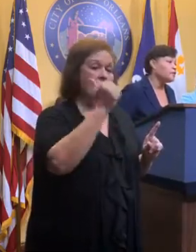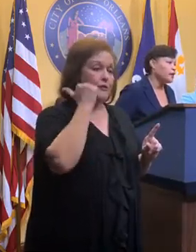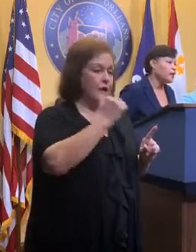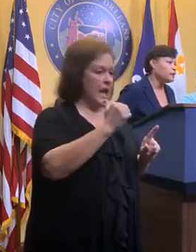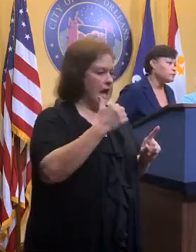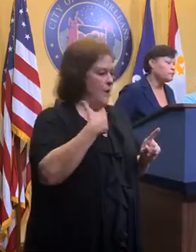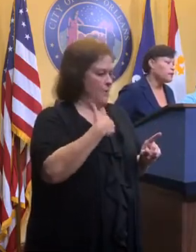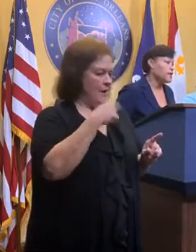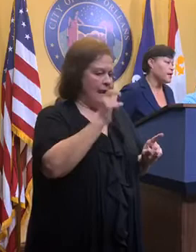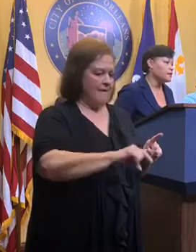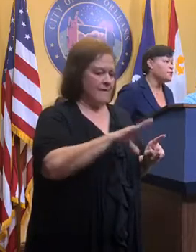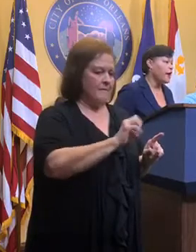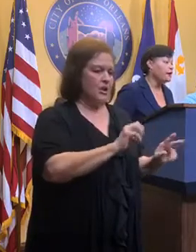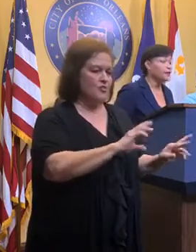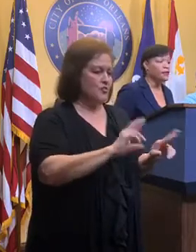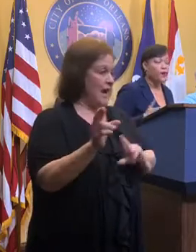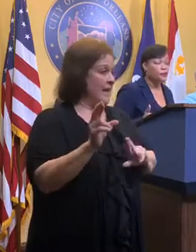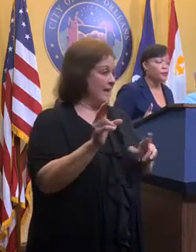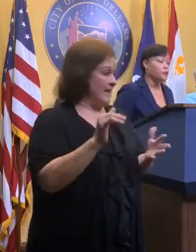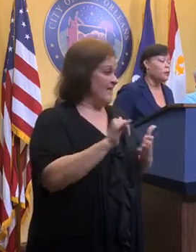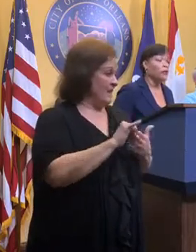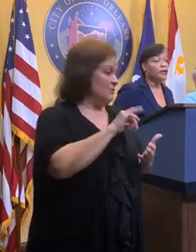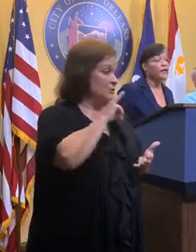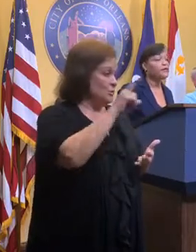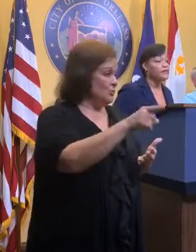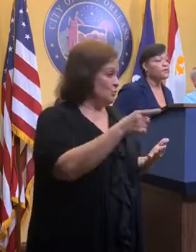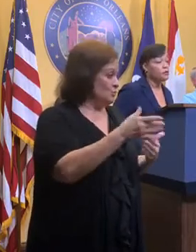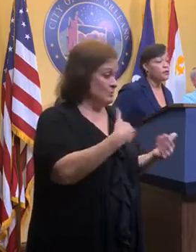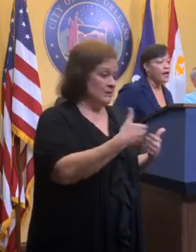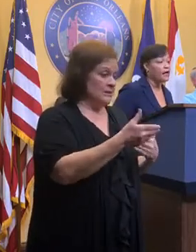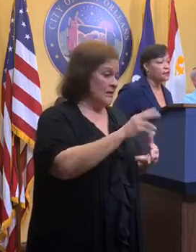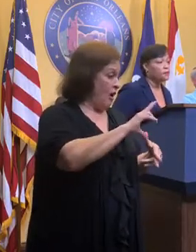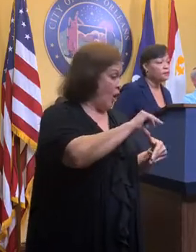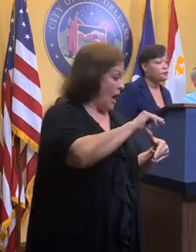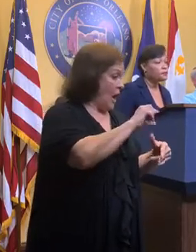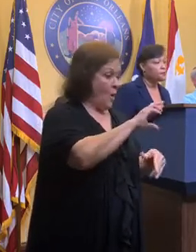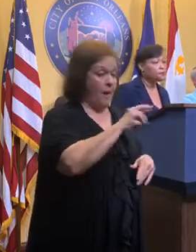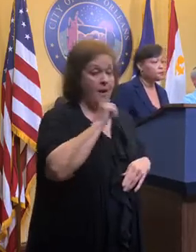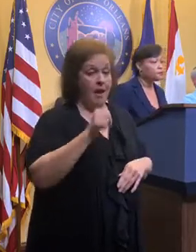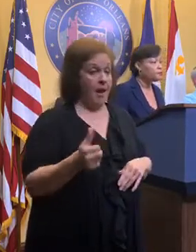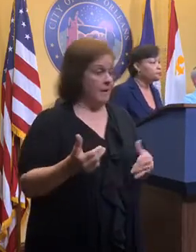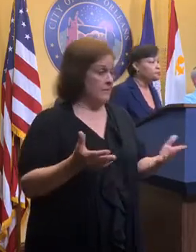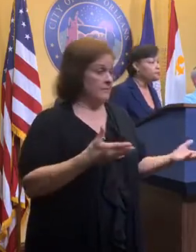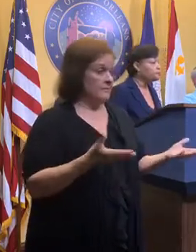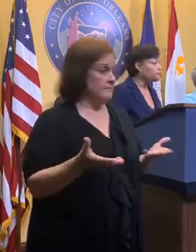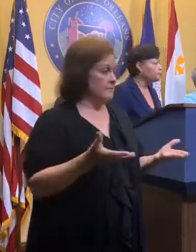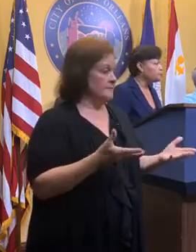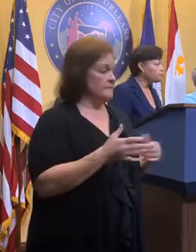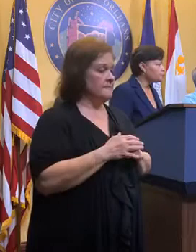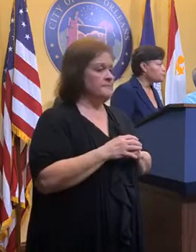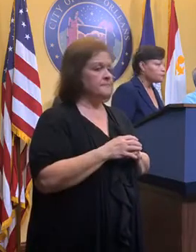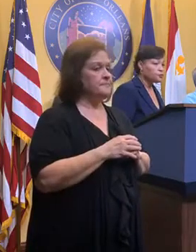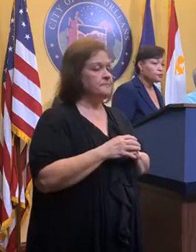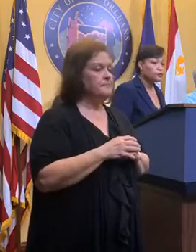that we live in. And that's a reality, whether it's hurricane season or not. Other